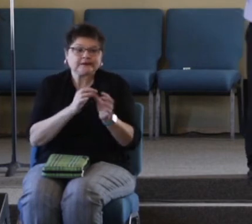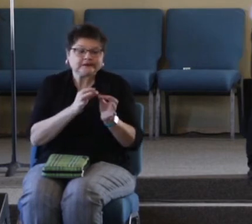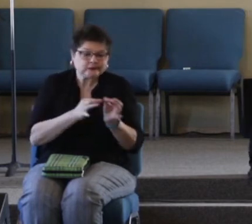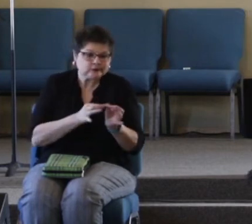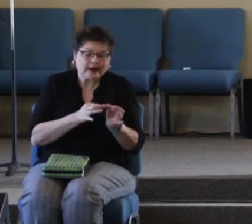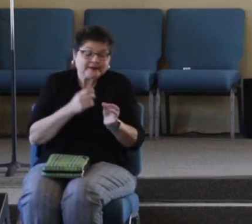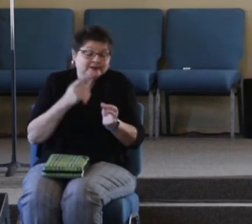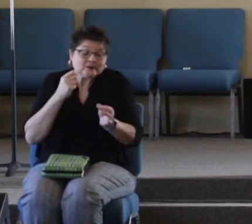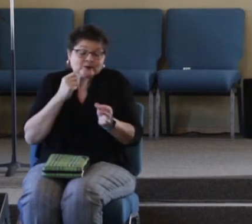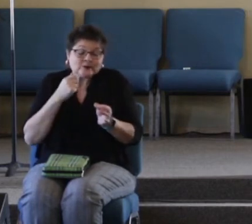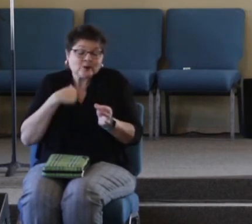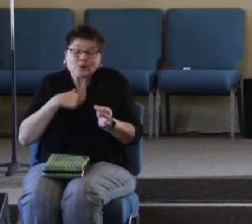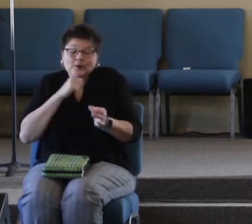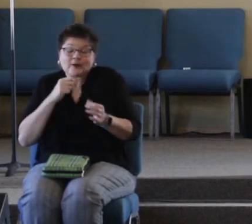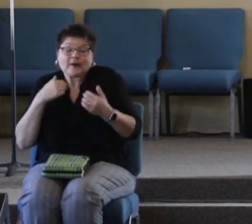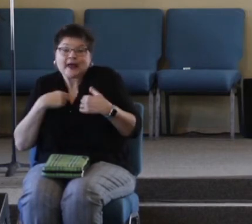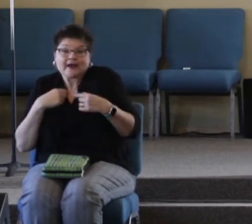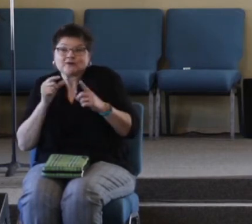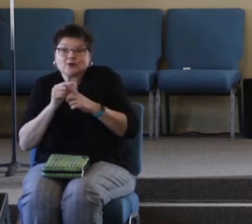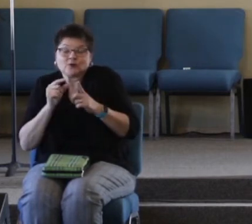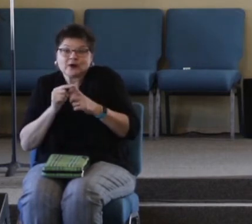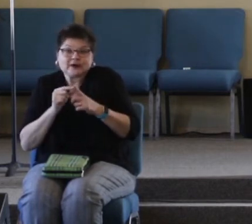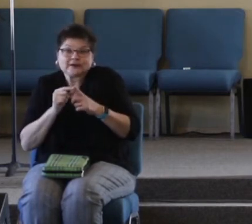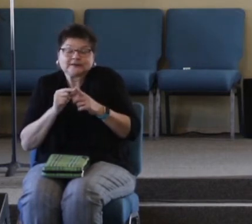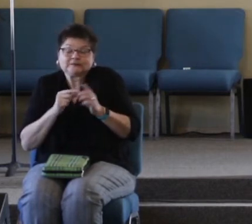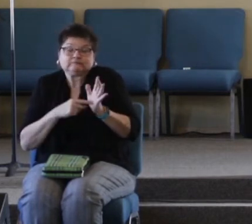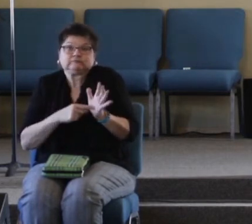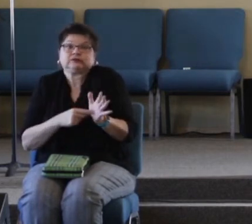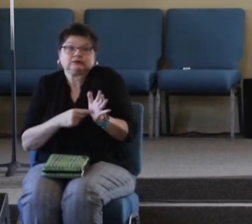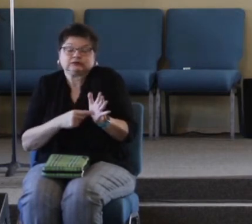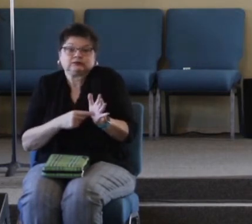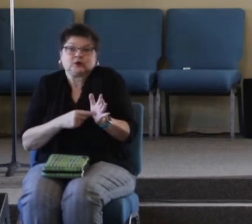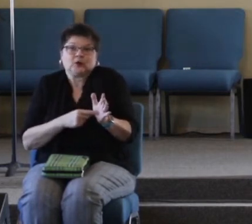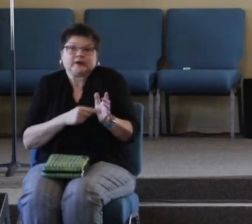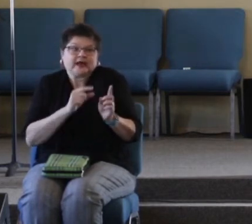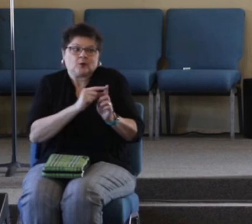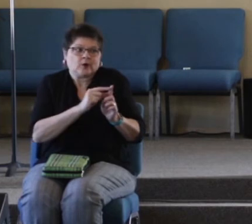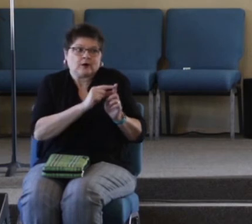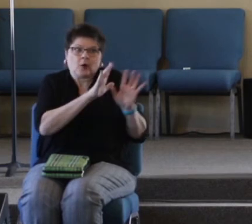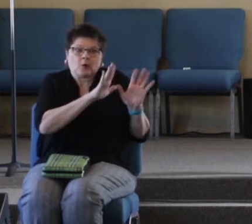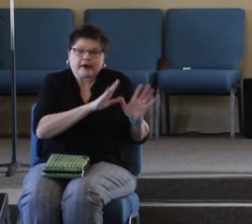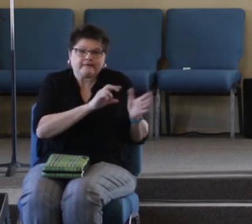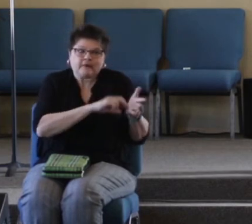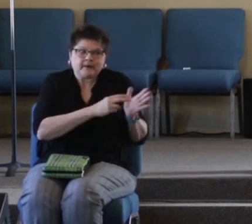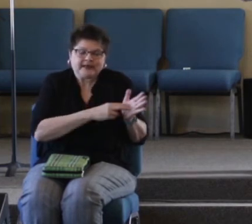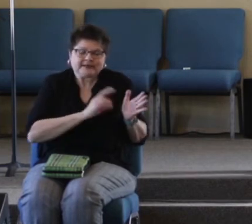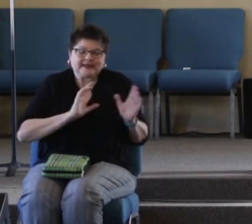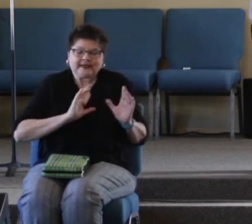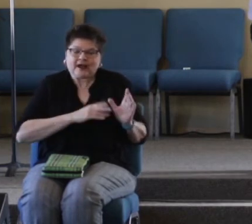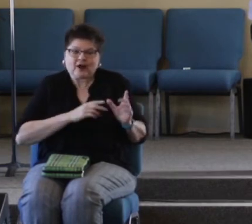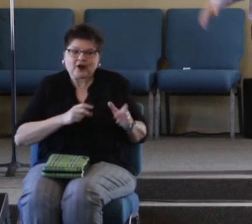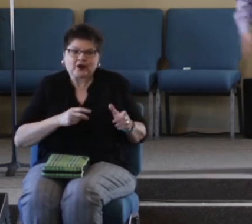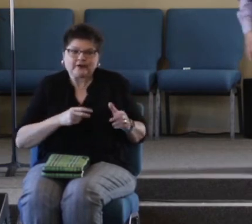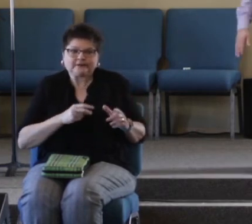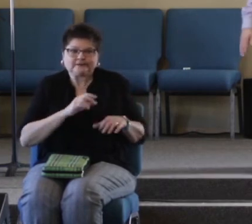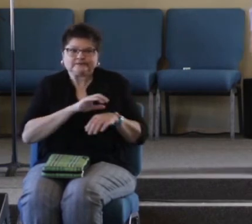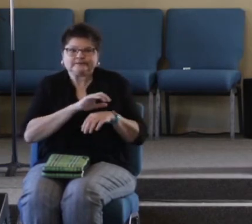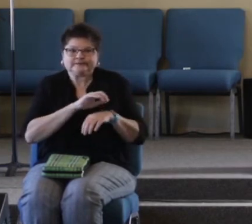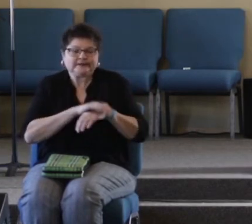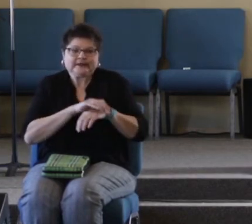have the words to portray even what that word means in our human language, in our English